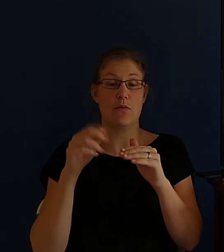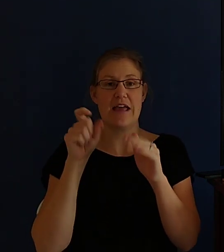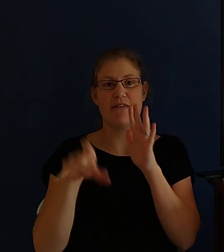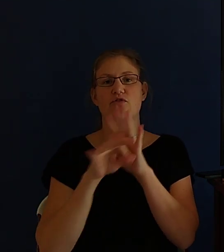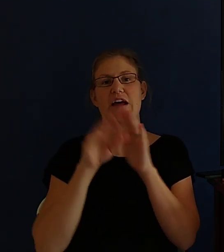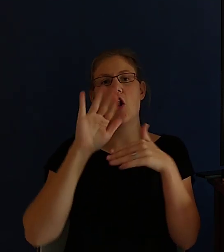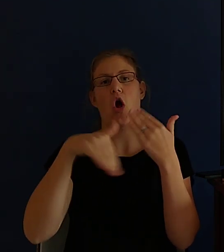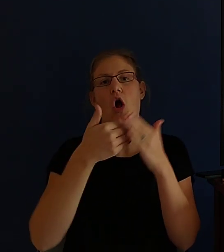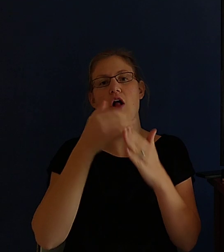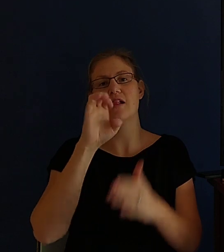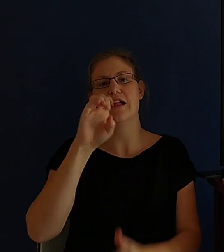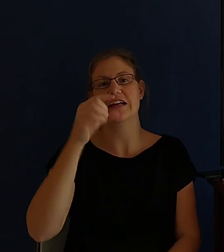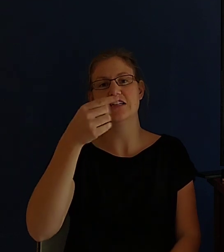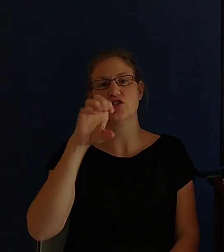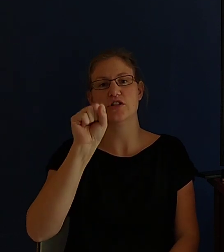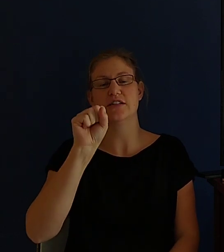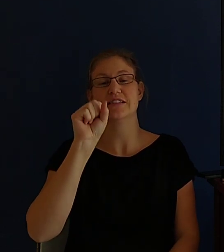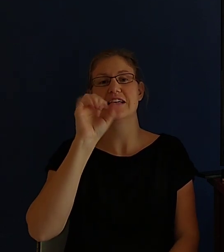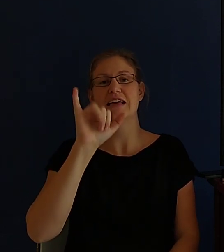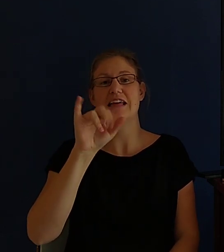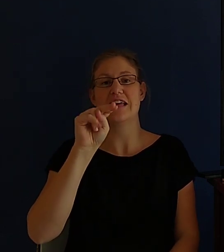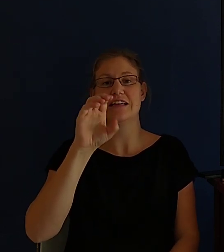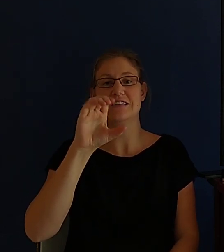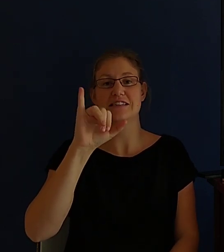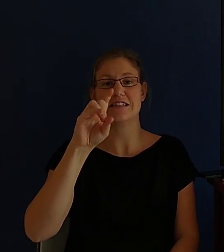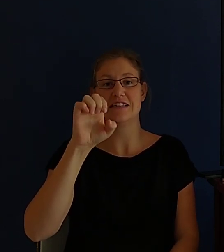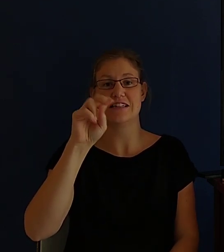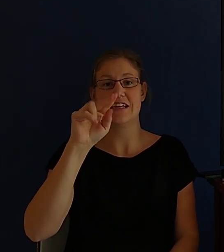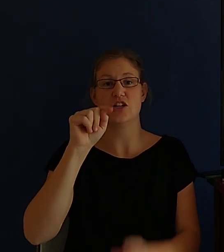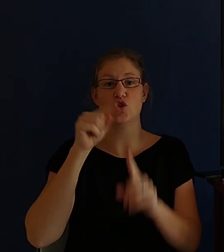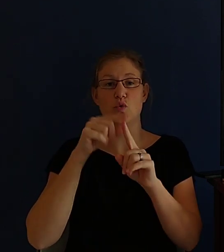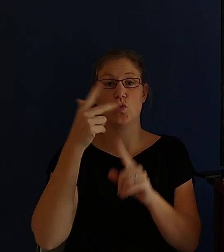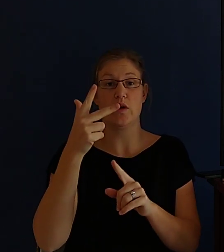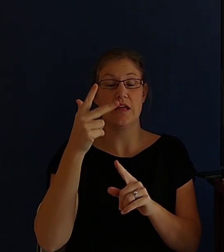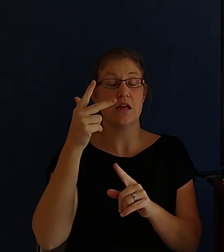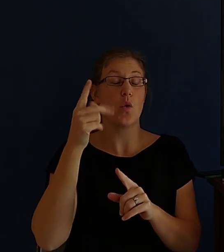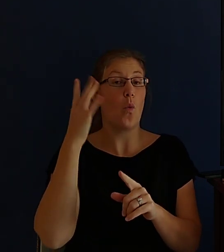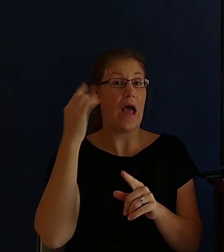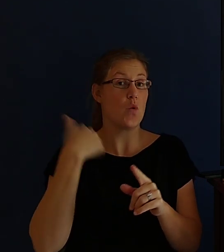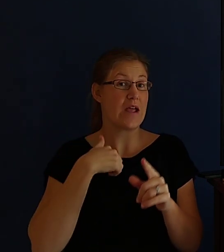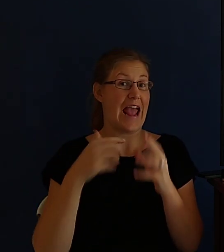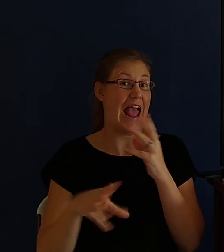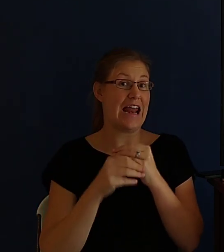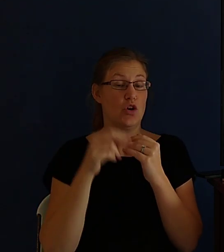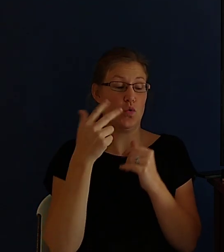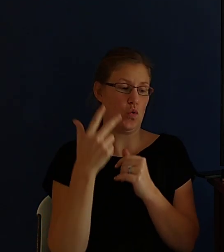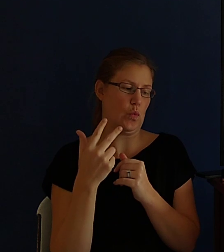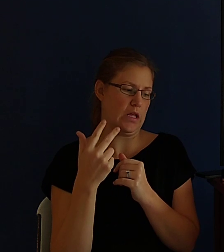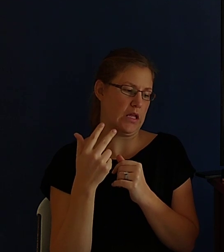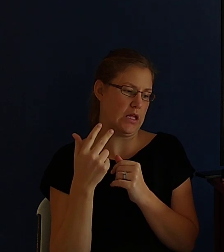edges that are incident to 3, because we added 3 to our spanning